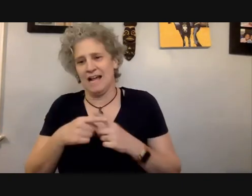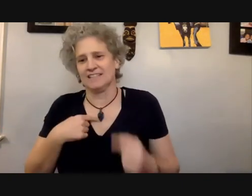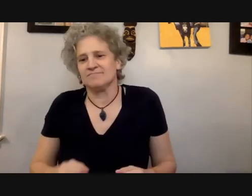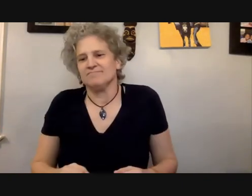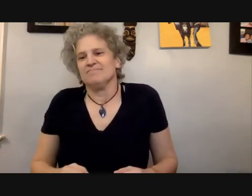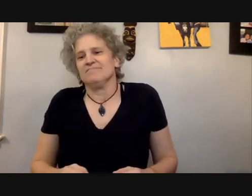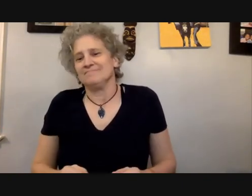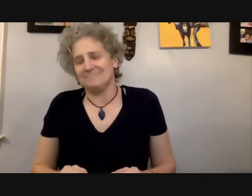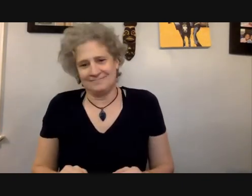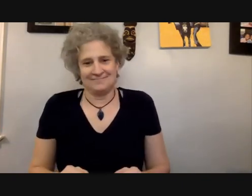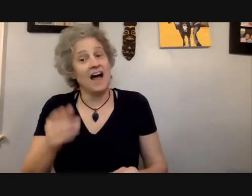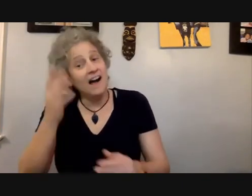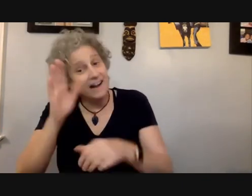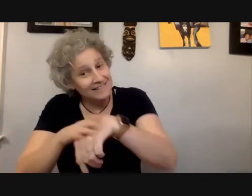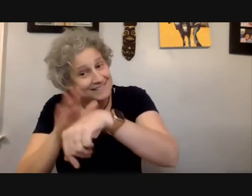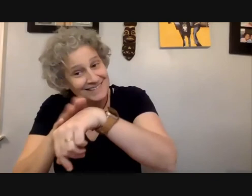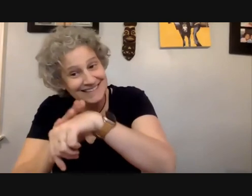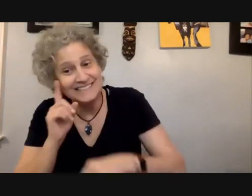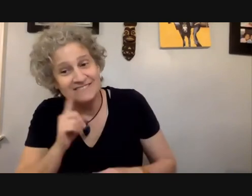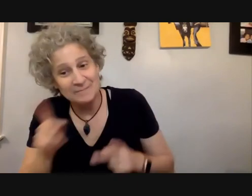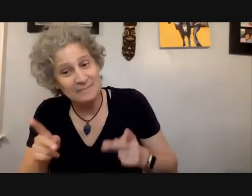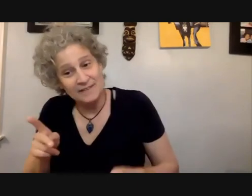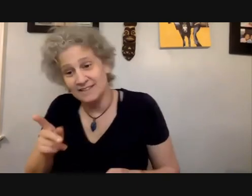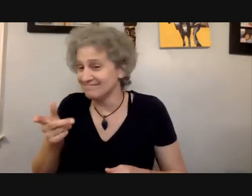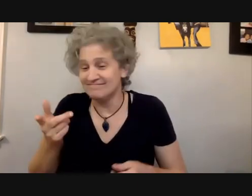Like my wife, who is hearing, hates it when I sniff.